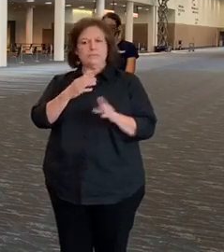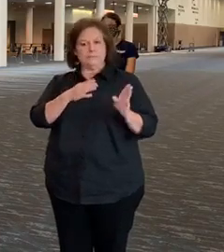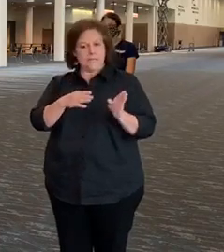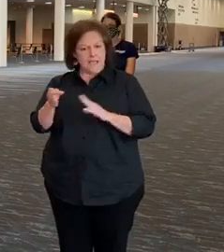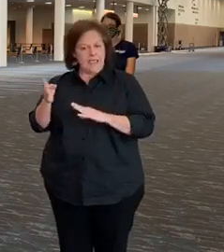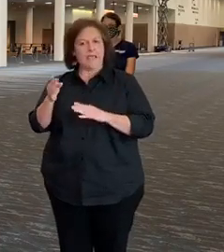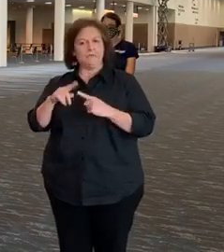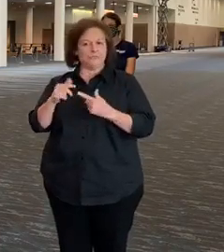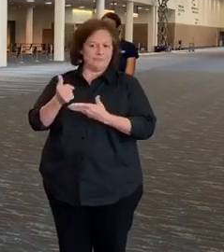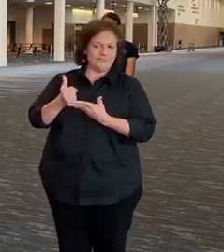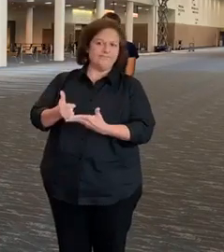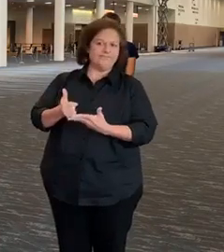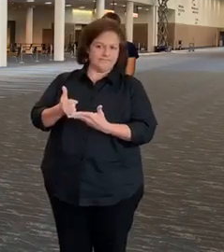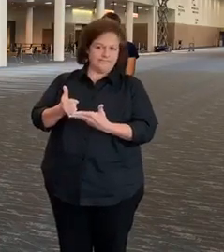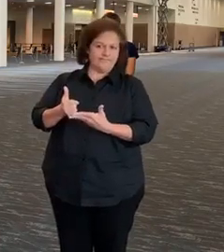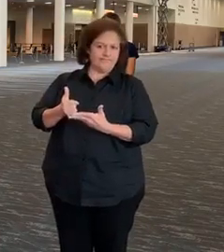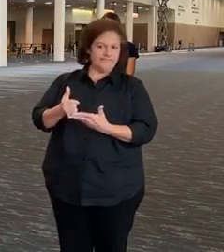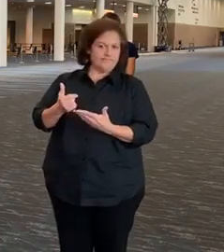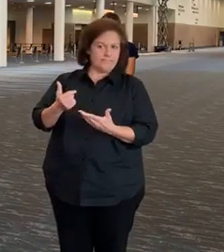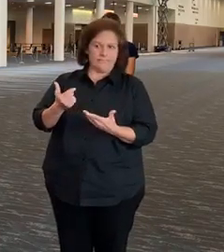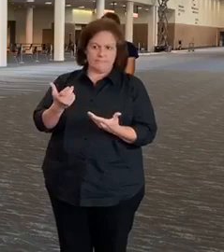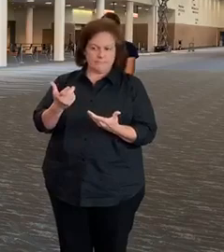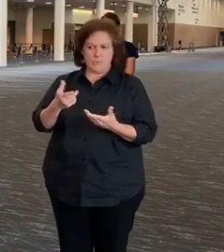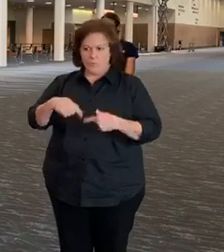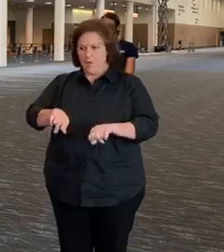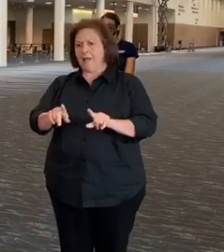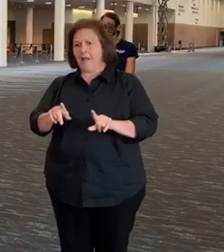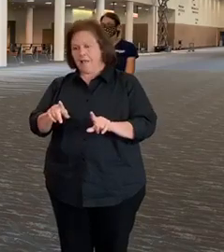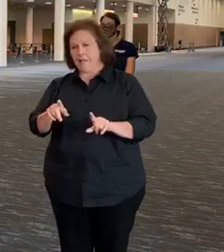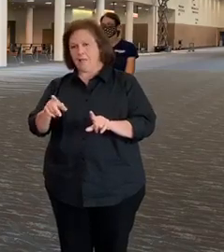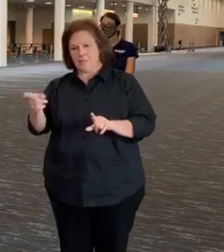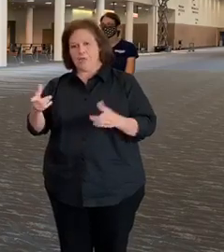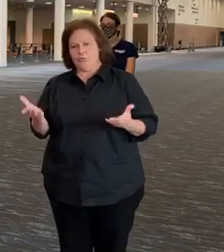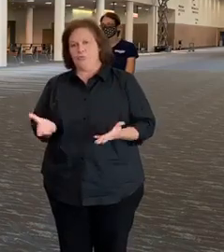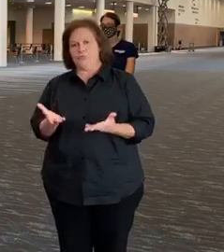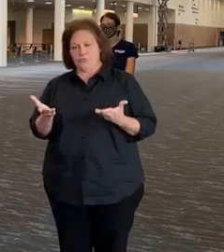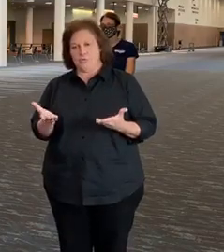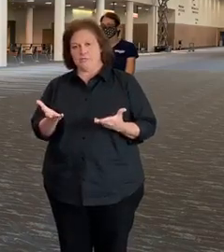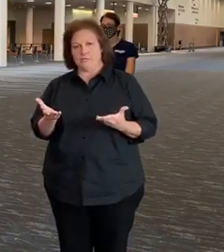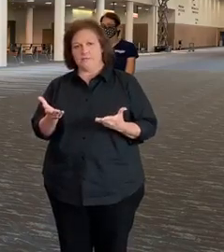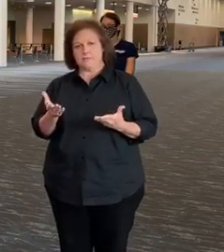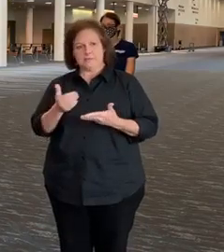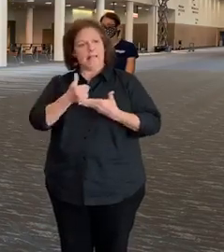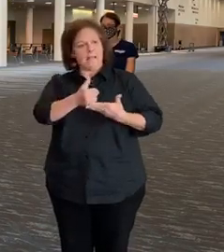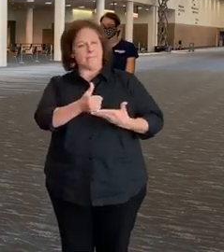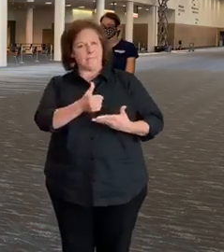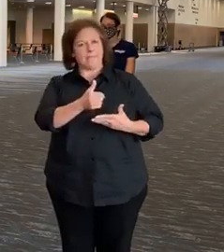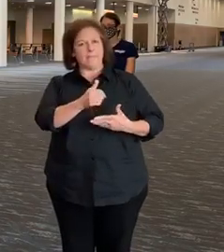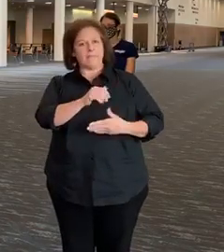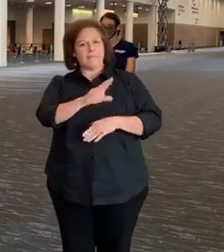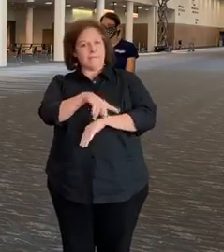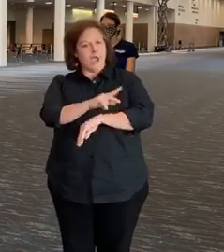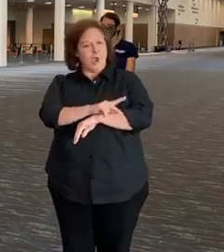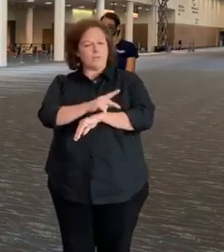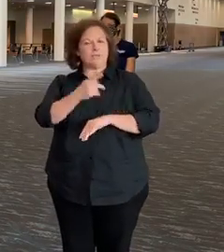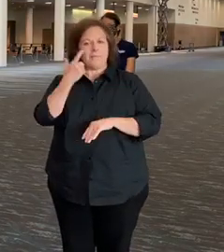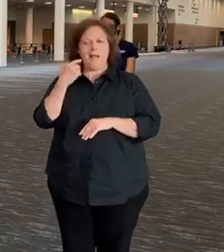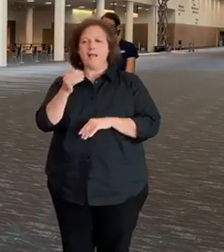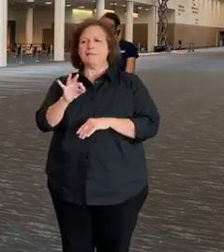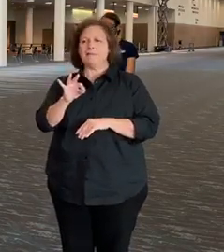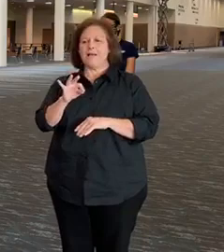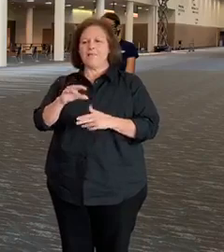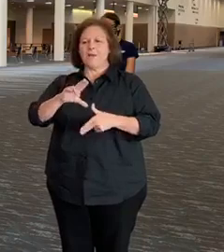the long haul, given the conditions that we know are on the ground in our affected parishes due to Hurricane